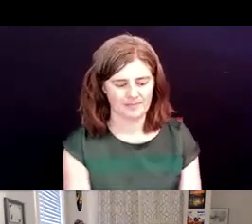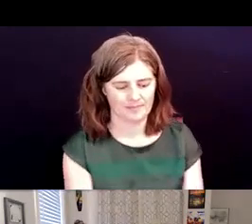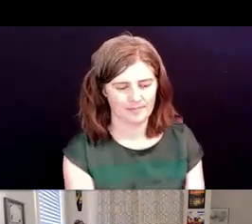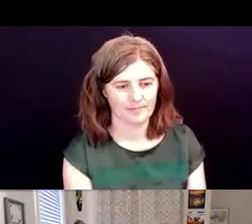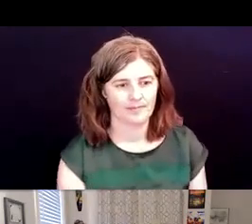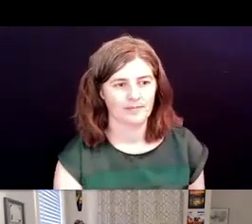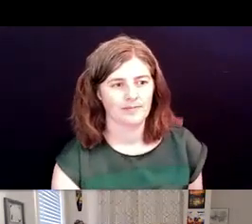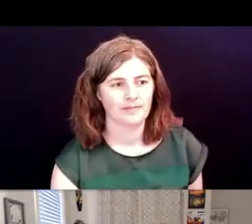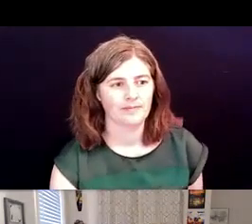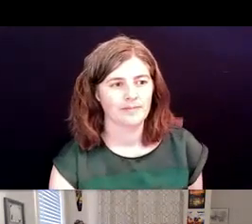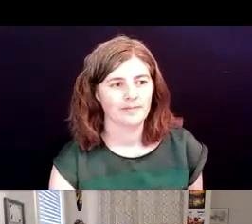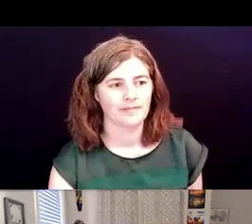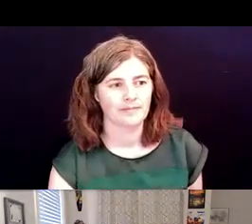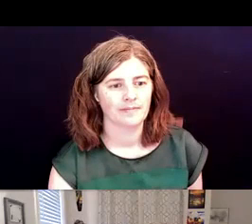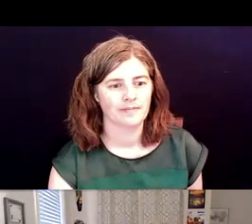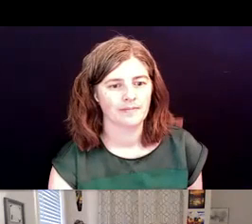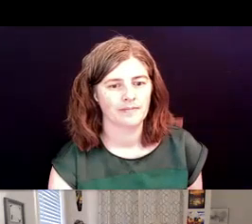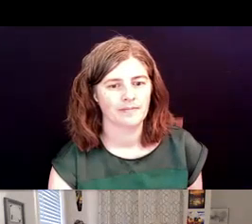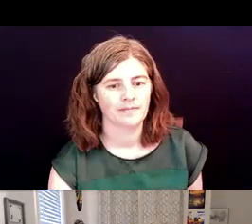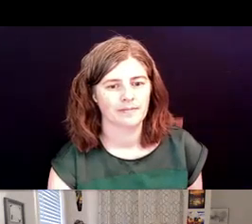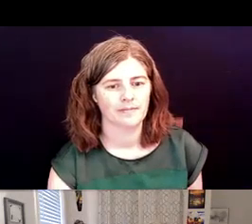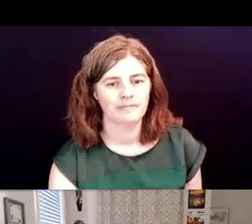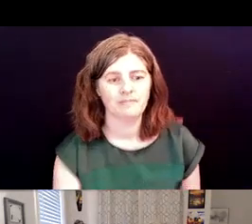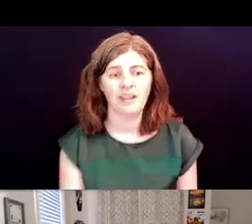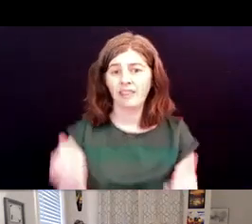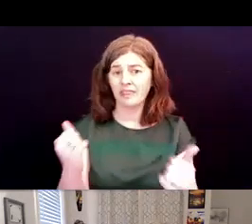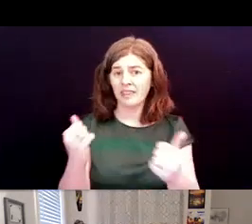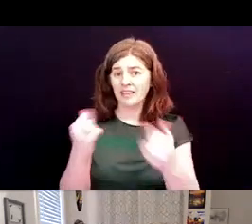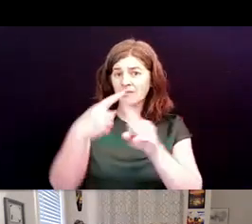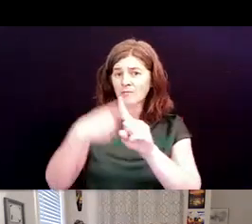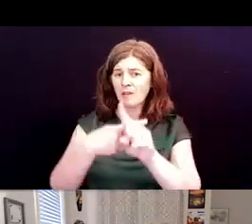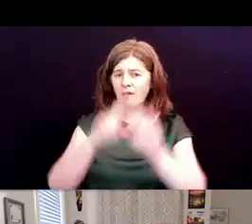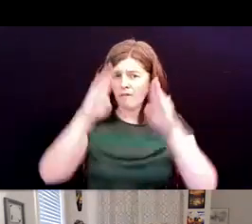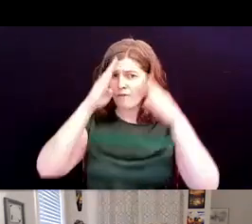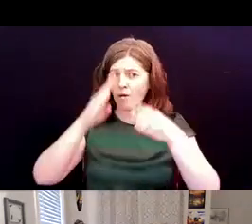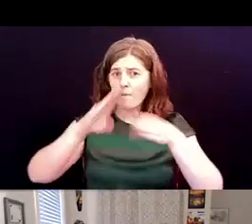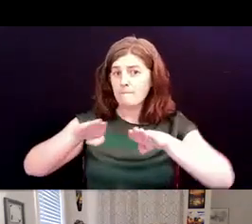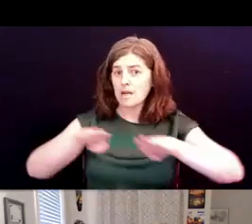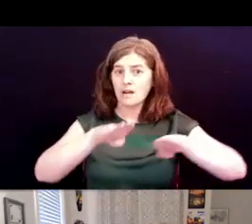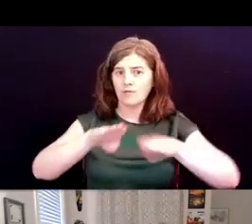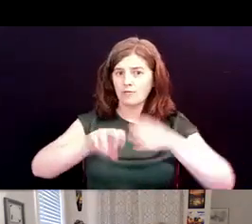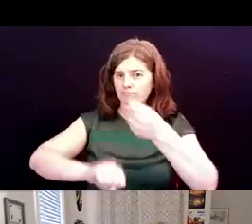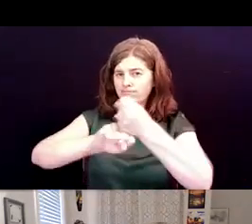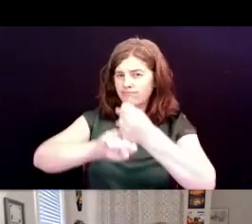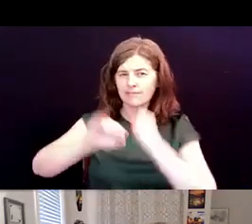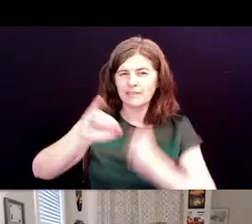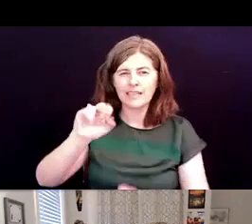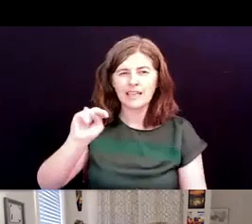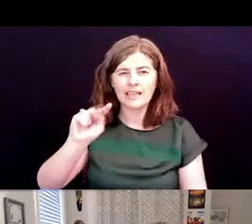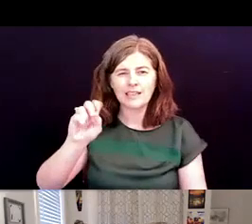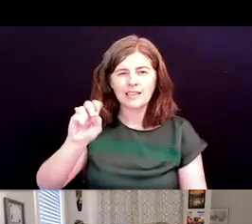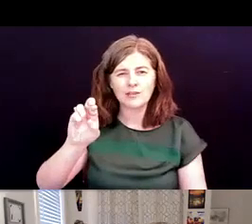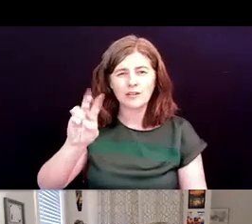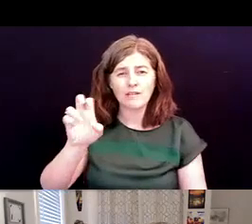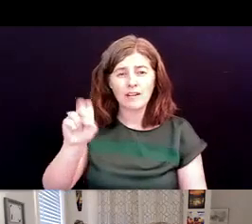So this month we are focusing on behavior intervention. One thing that I wanted to bring to your attention is